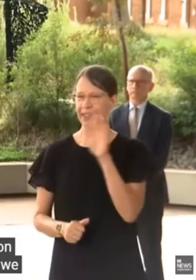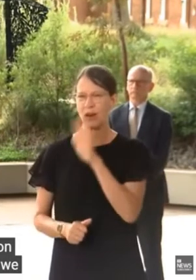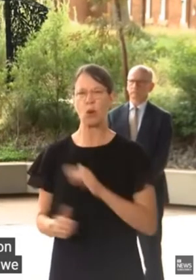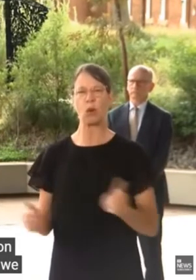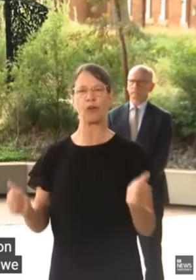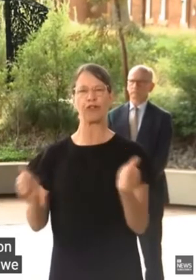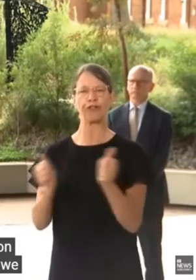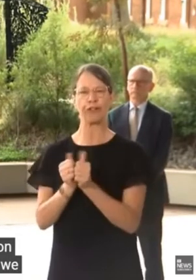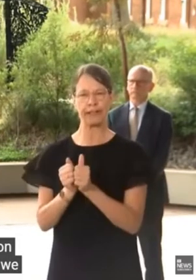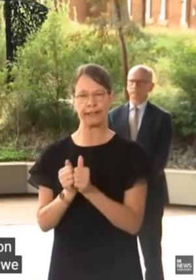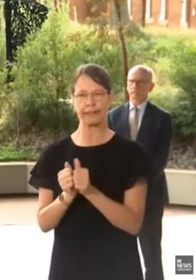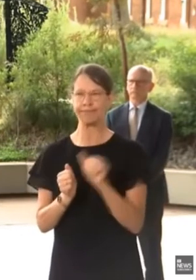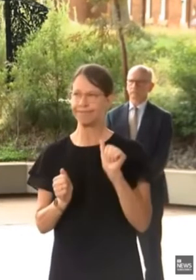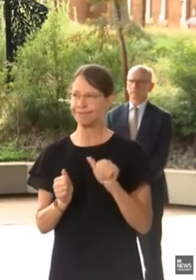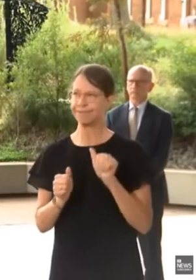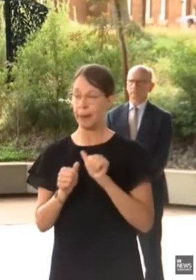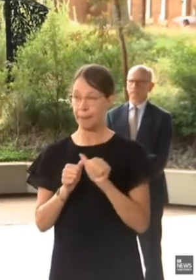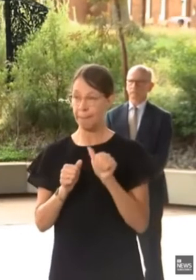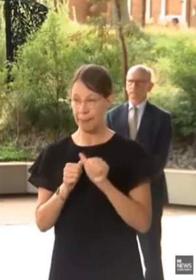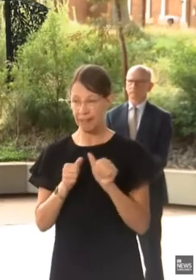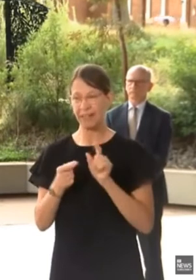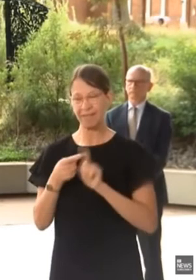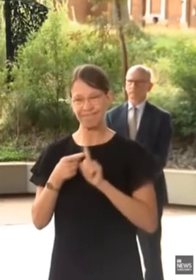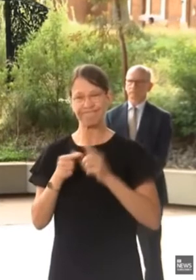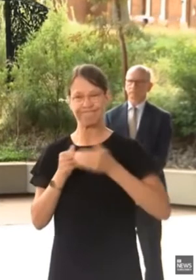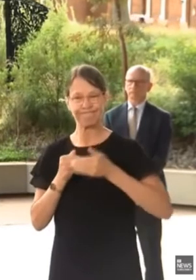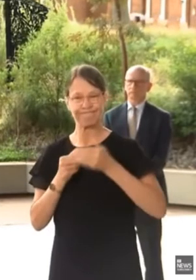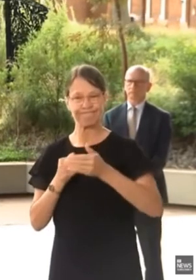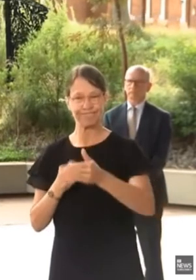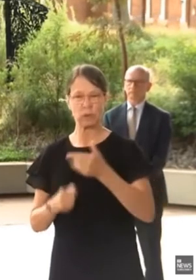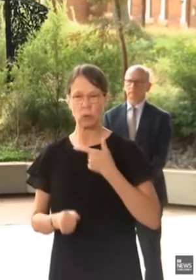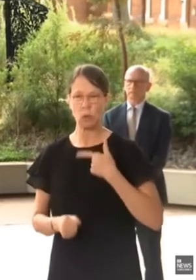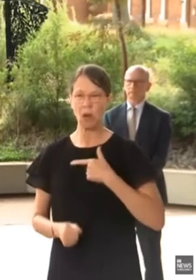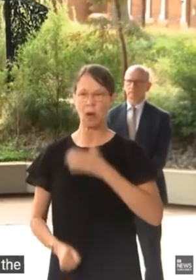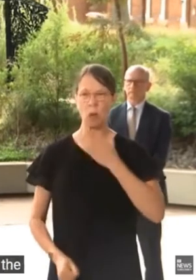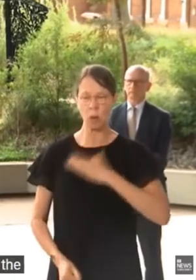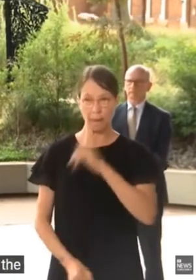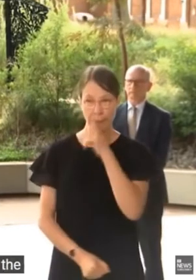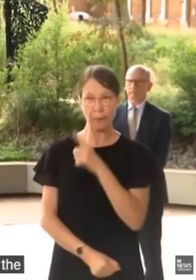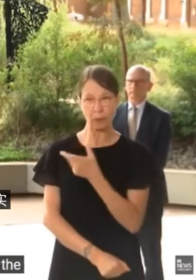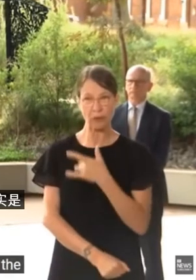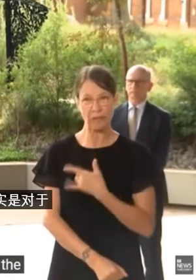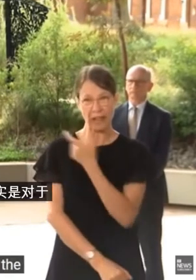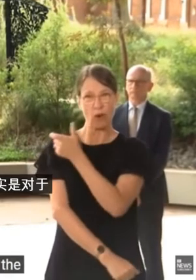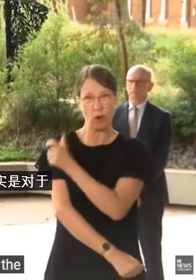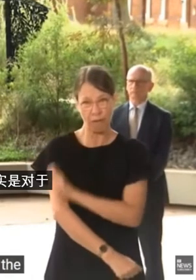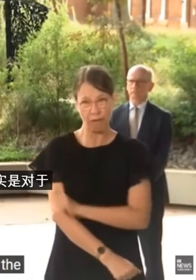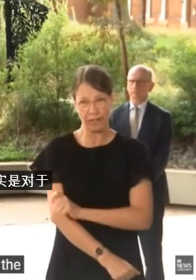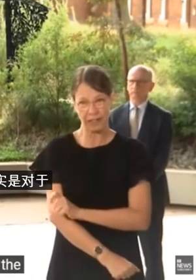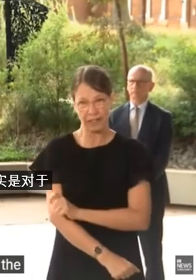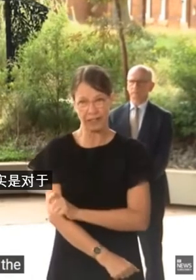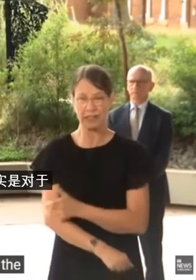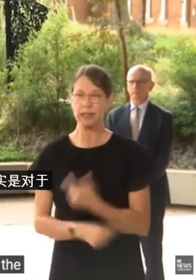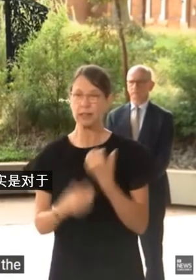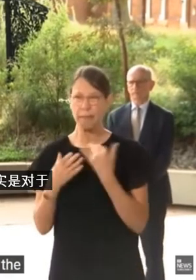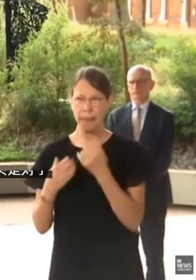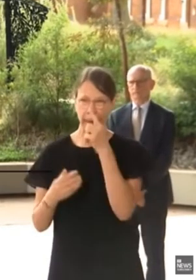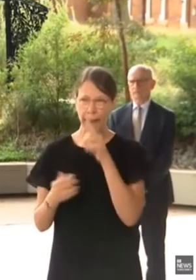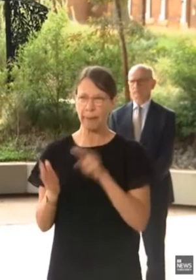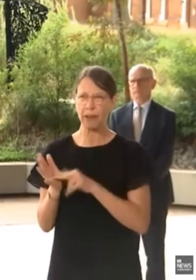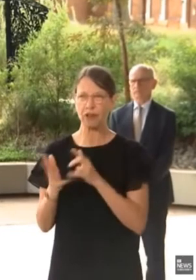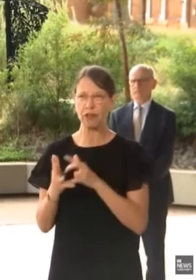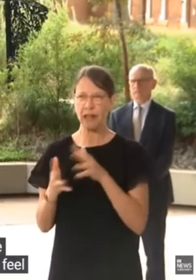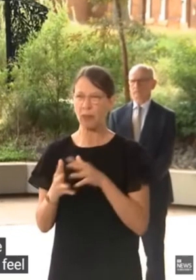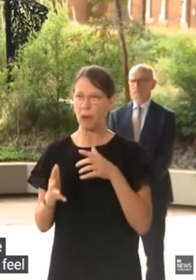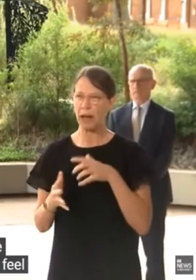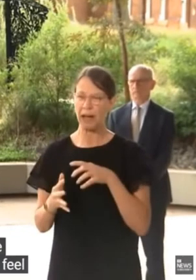thing we can continue to do in this state is instill confidence in our people. And the reality is, for a lot of people across New South Wales,